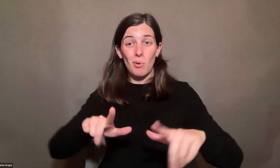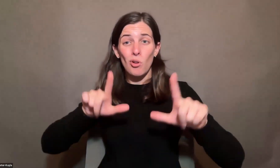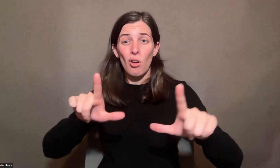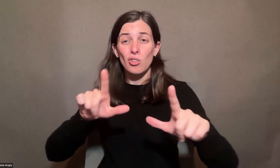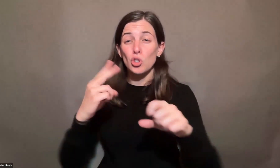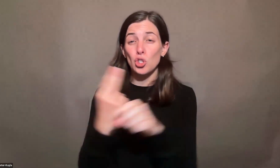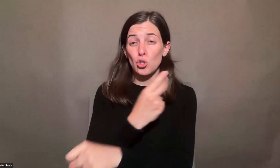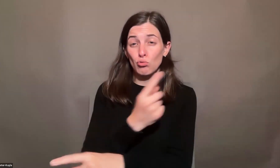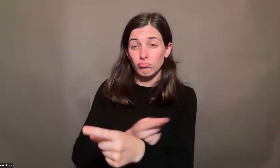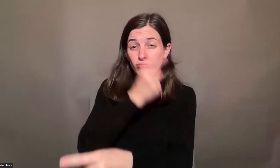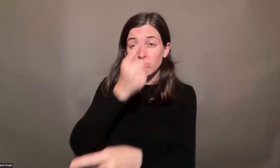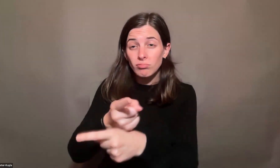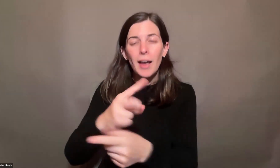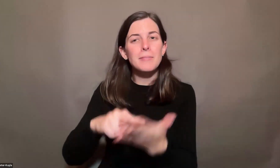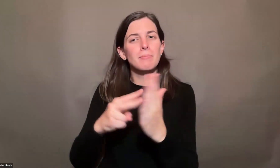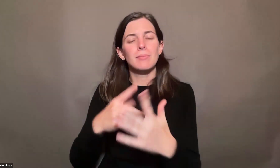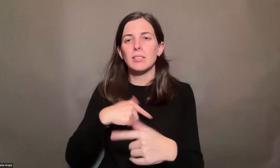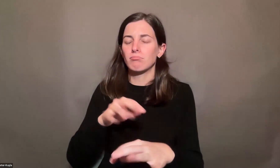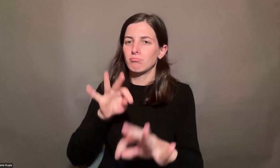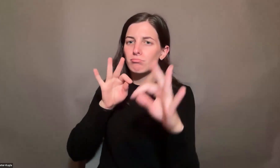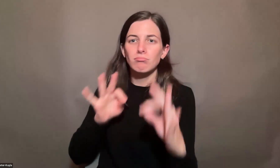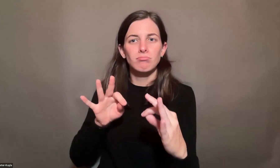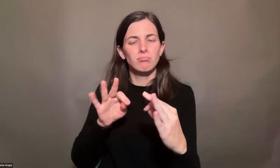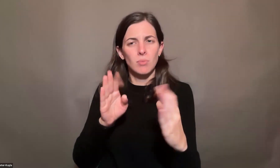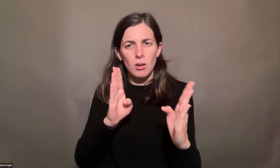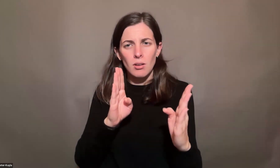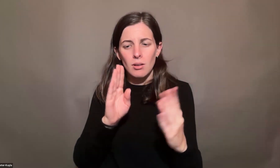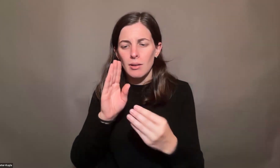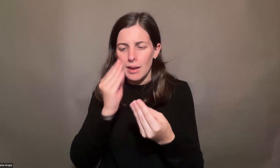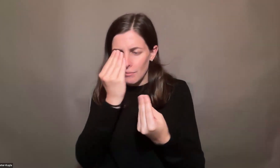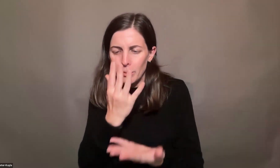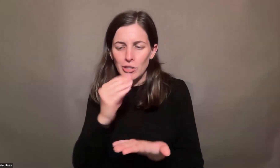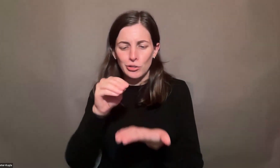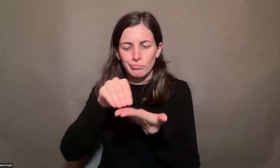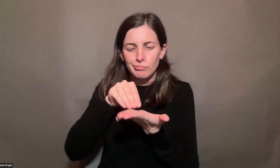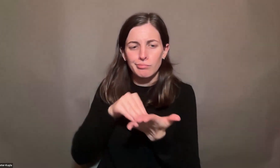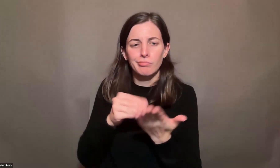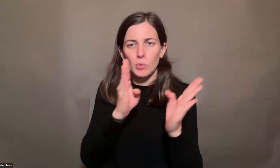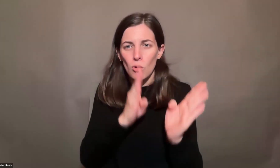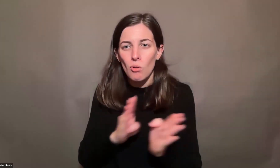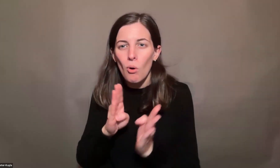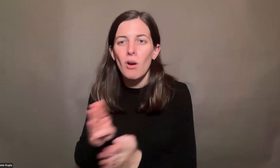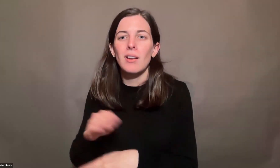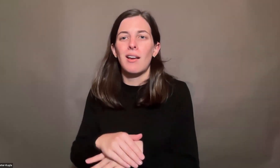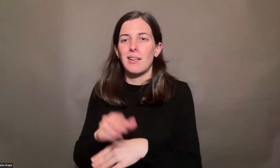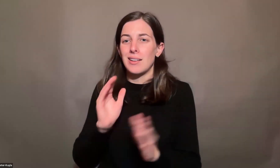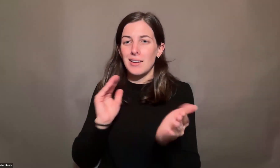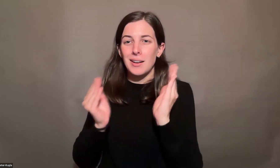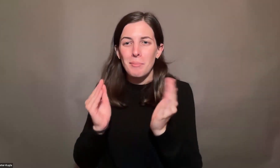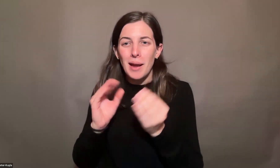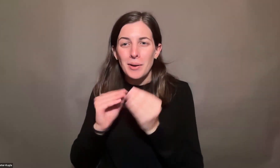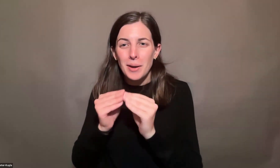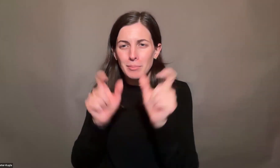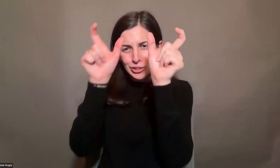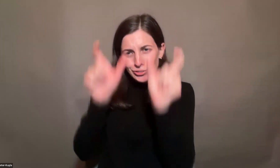for organizing data, making comparisons between data sets, and being able to kind of see things at a glance and